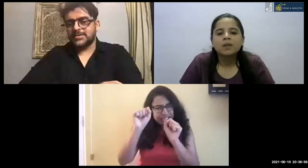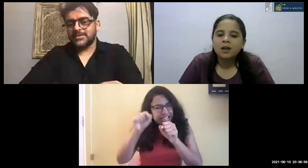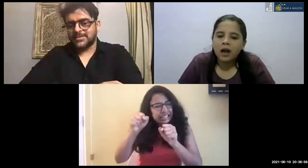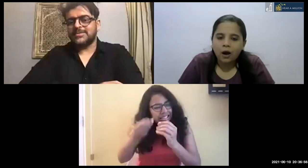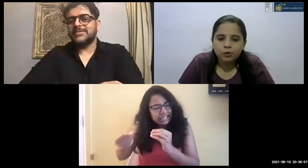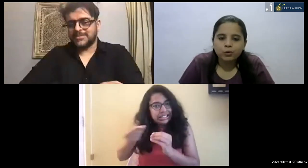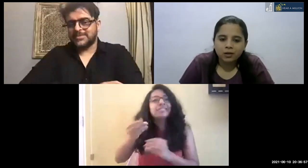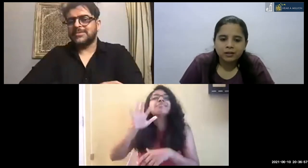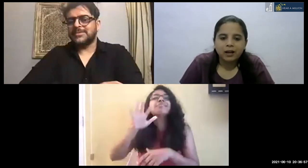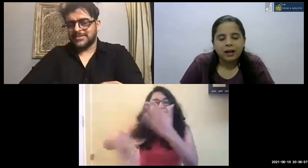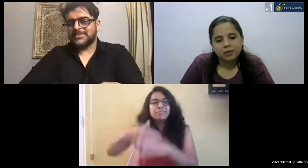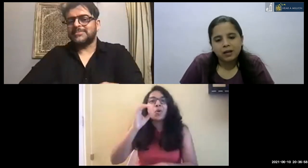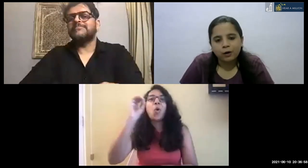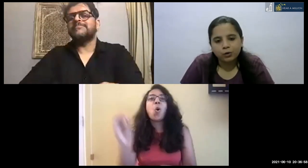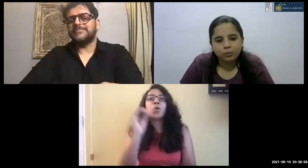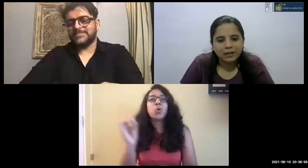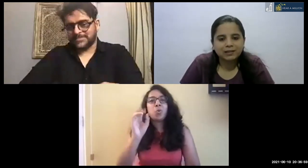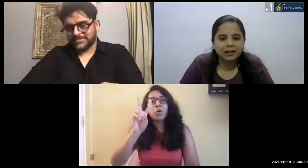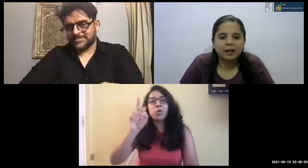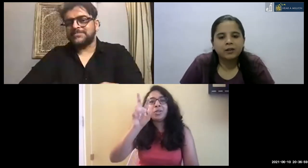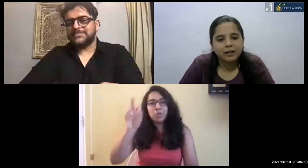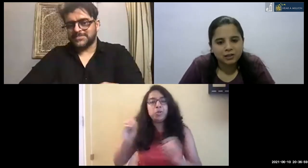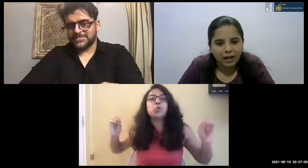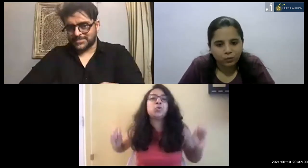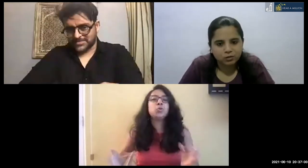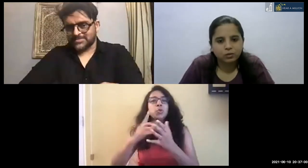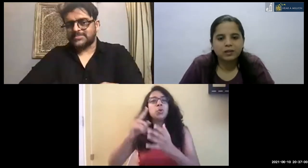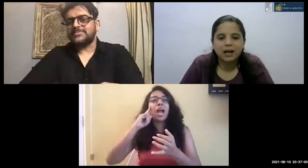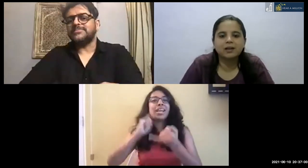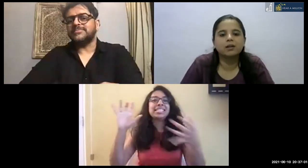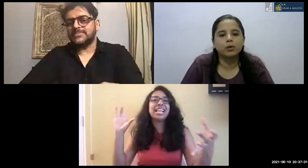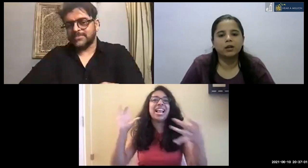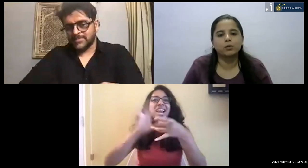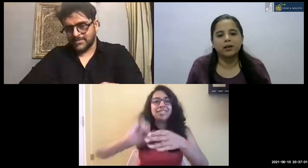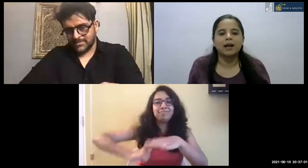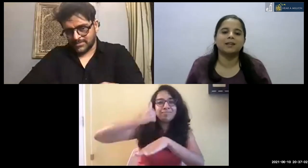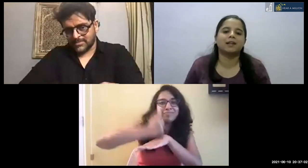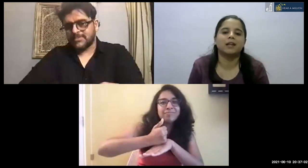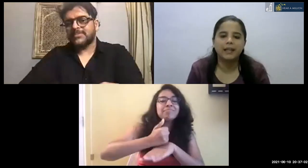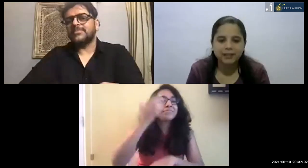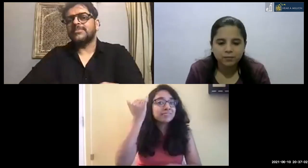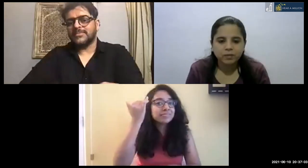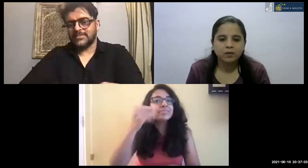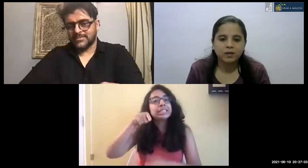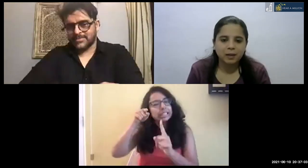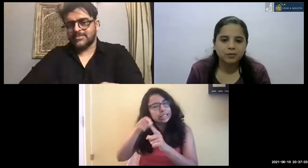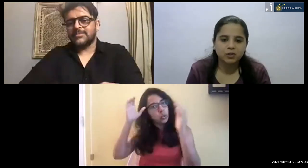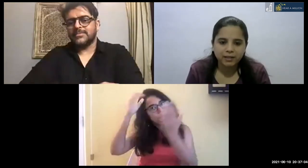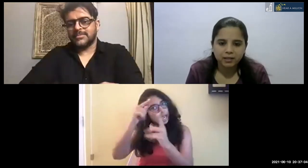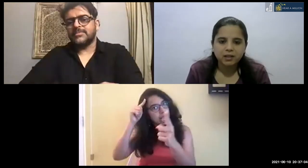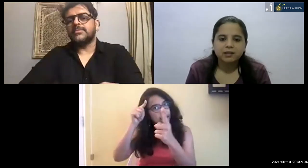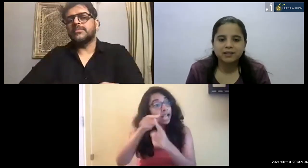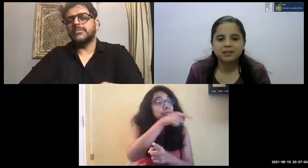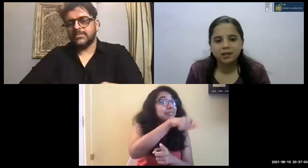the how to learn, how to be skilled enough in English language. So we started in 2020 ISL Connect. We established